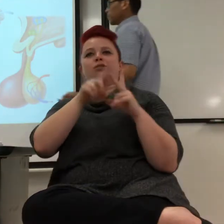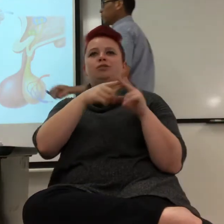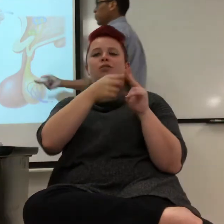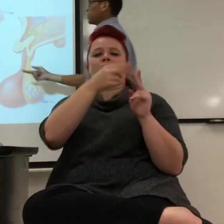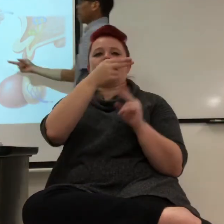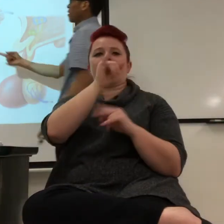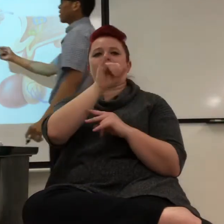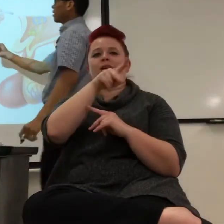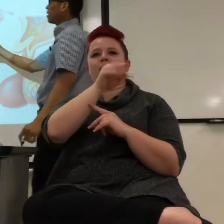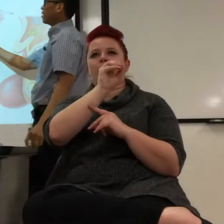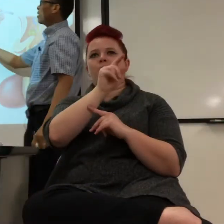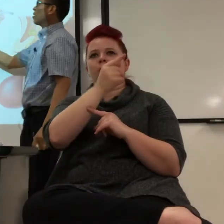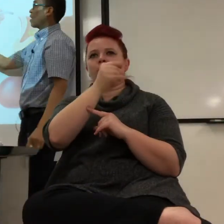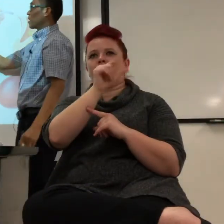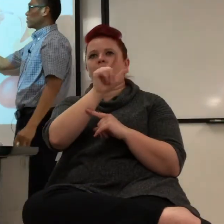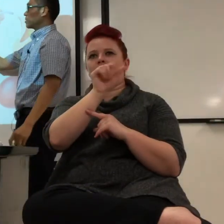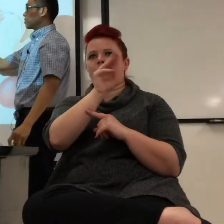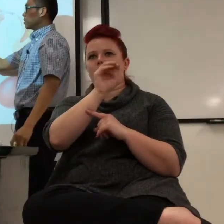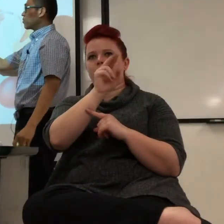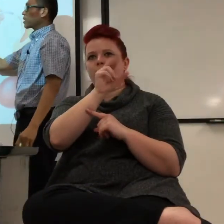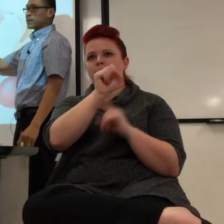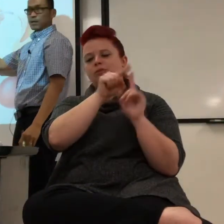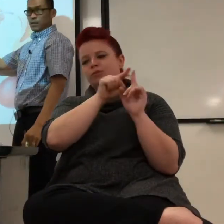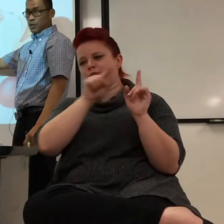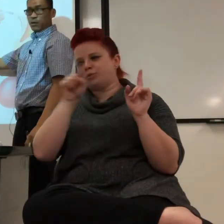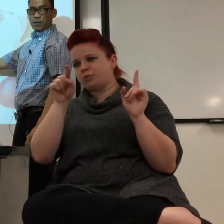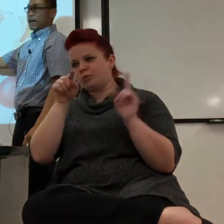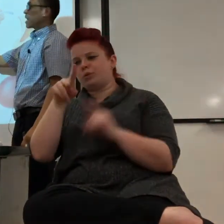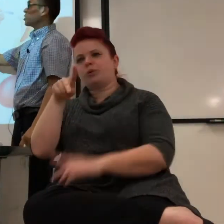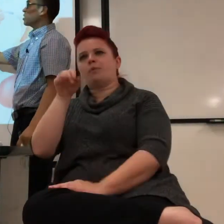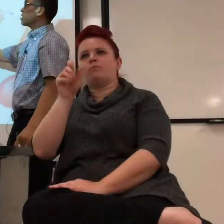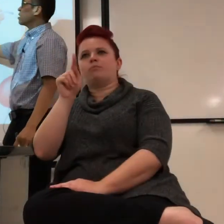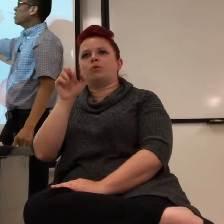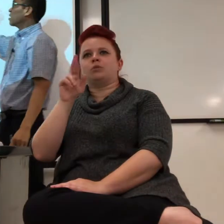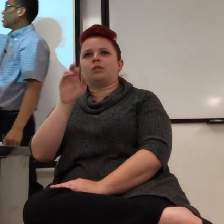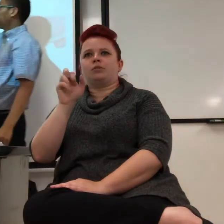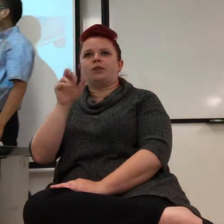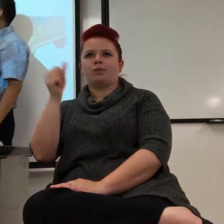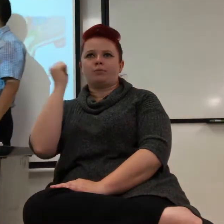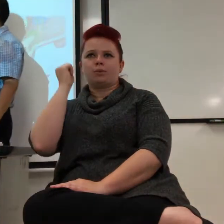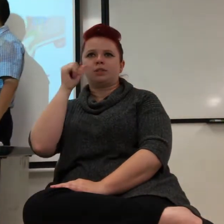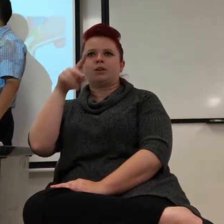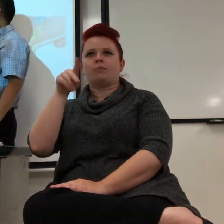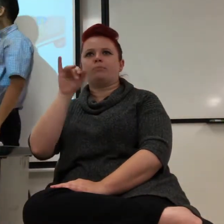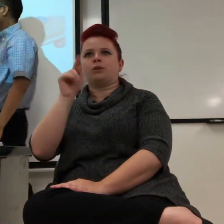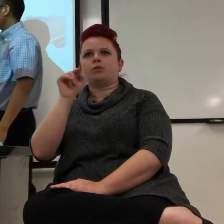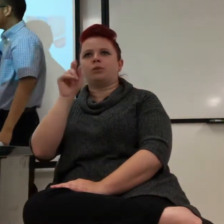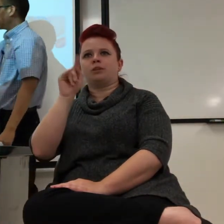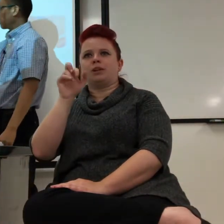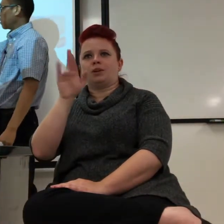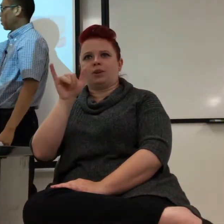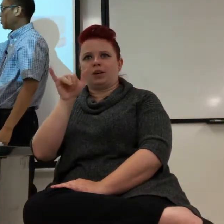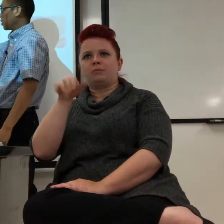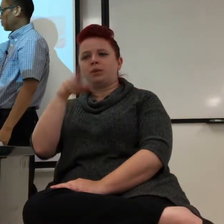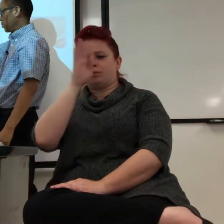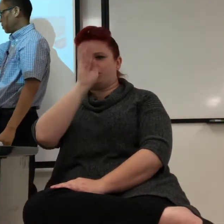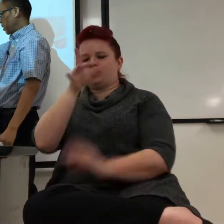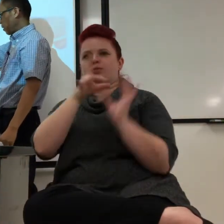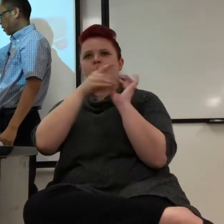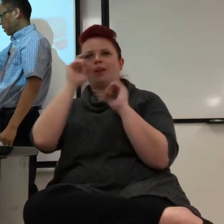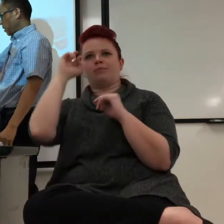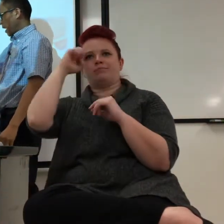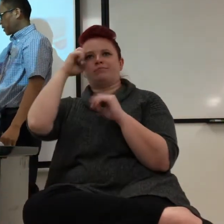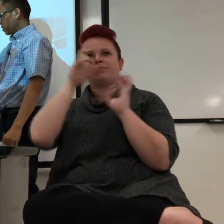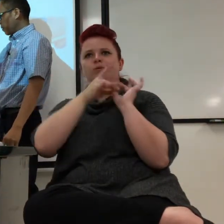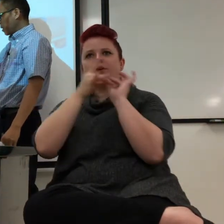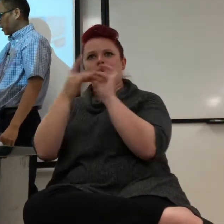the posterior pituitary, right? Because it's a direct neural connection synthesized here, released here from the posterior